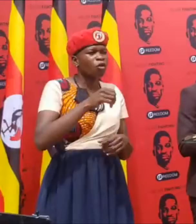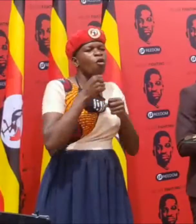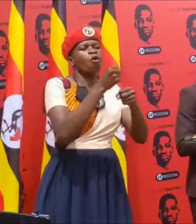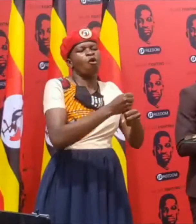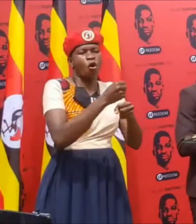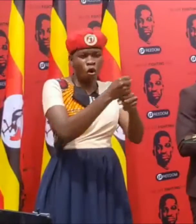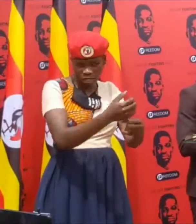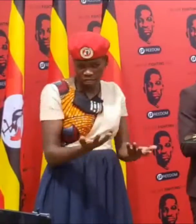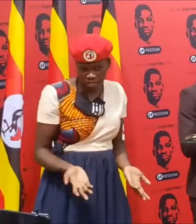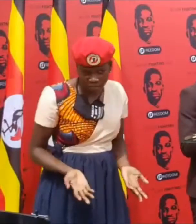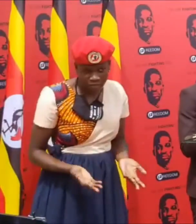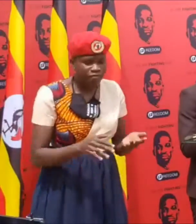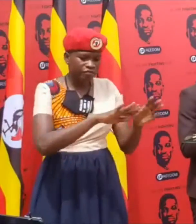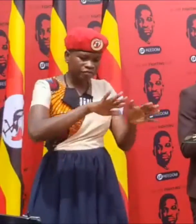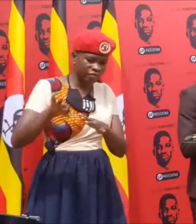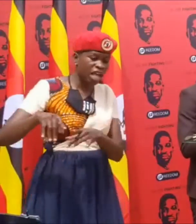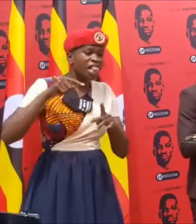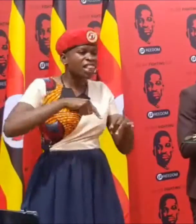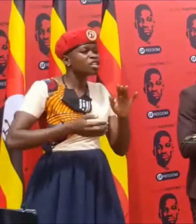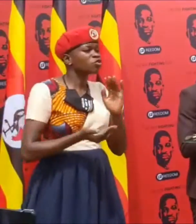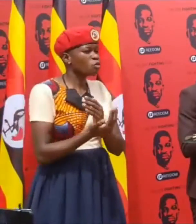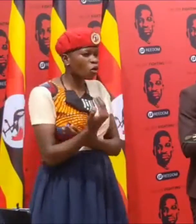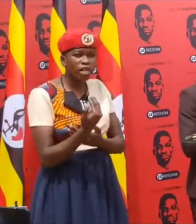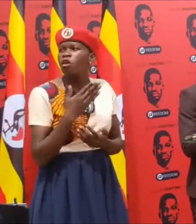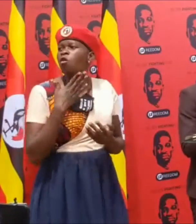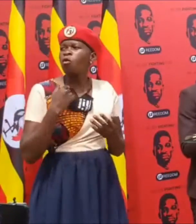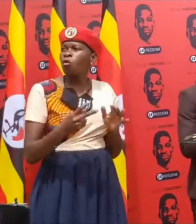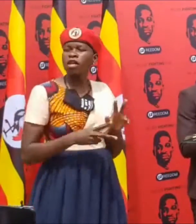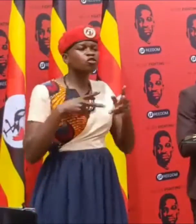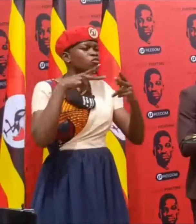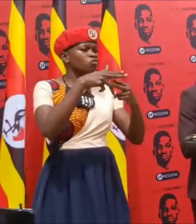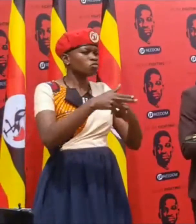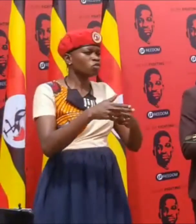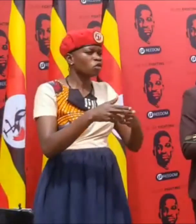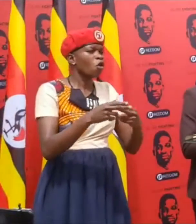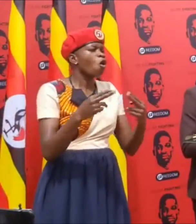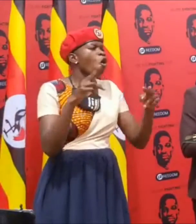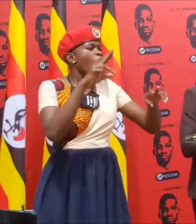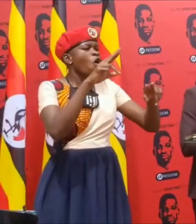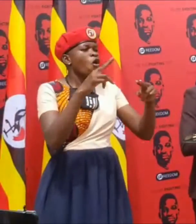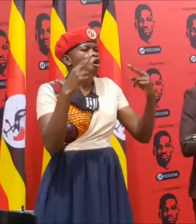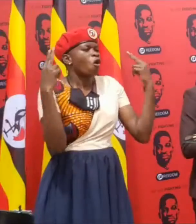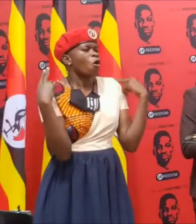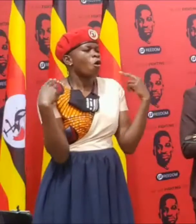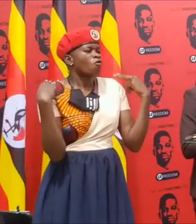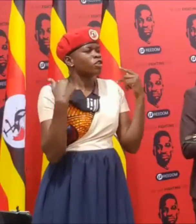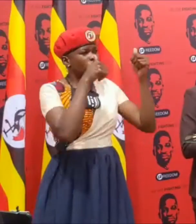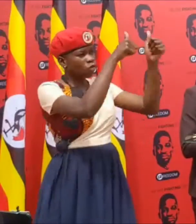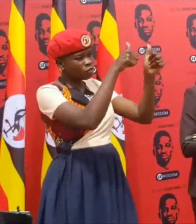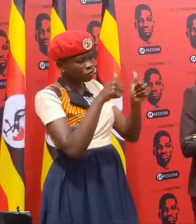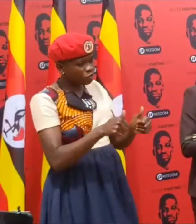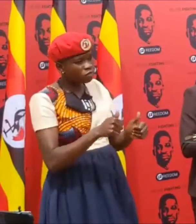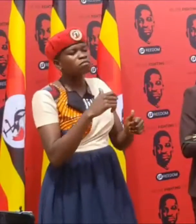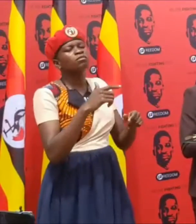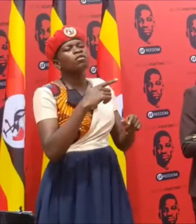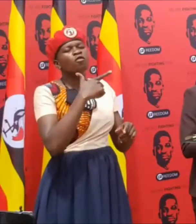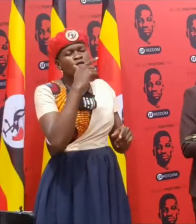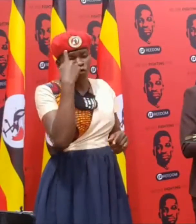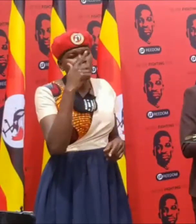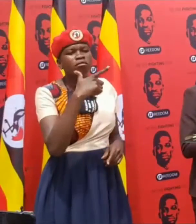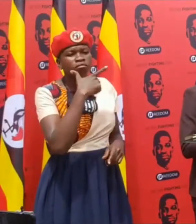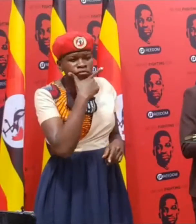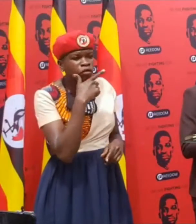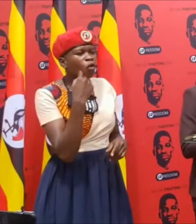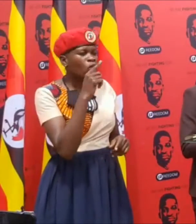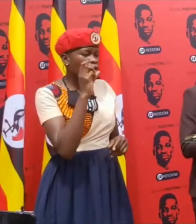This morning, we are going to unveil the official poster of Honorable Ssentamu Robert, who is going to be